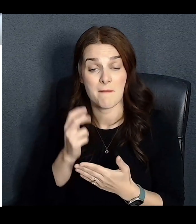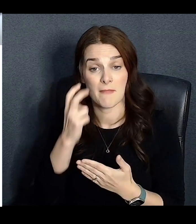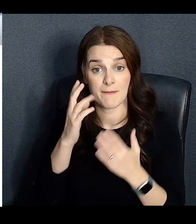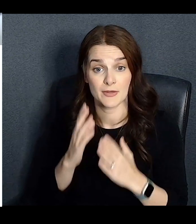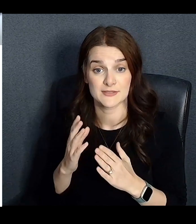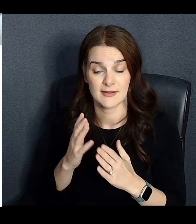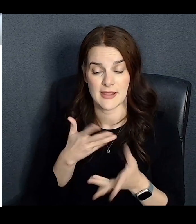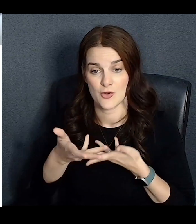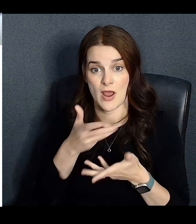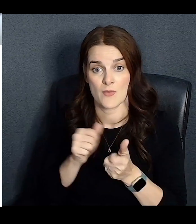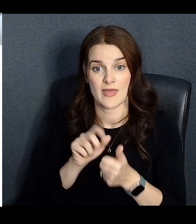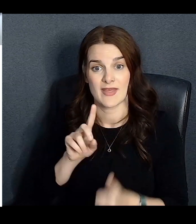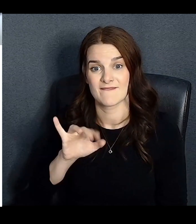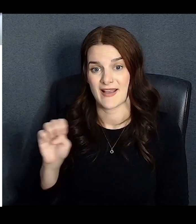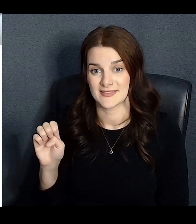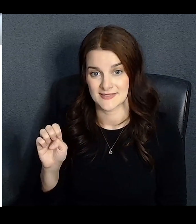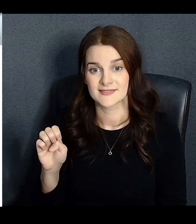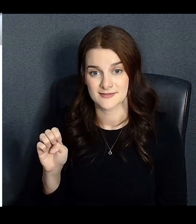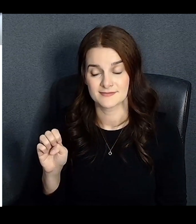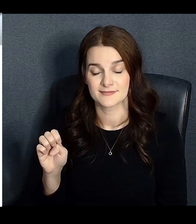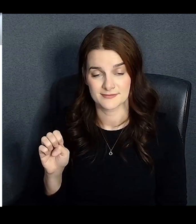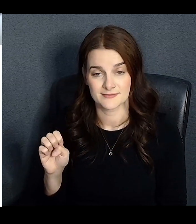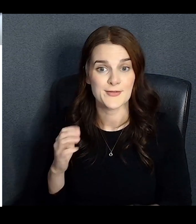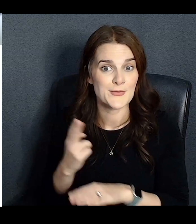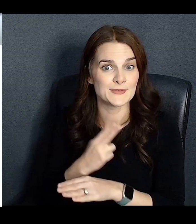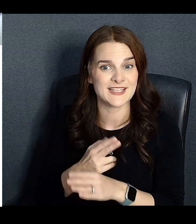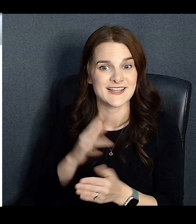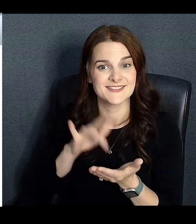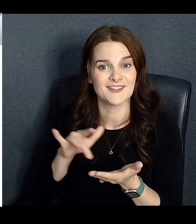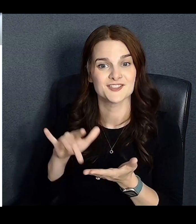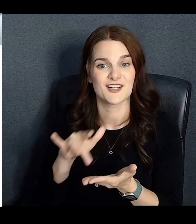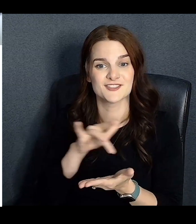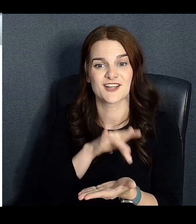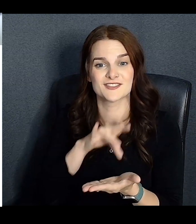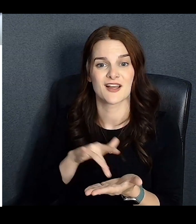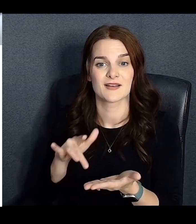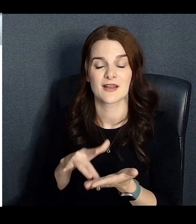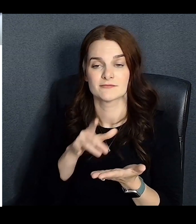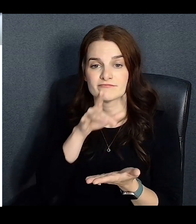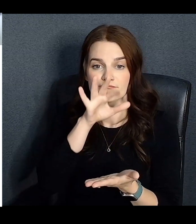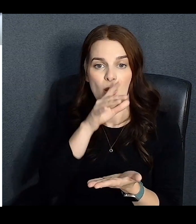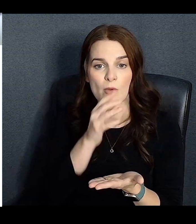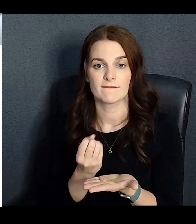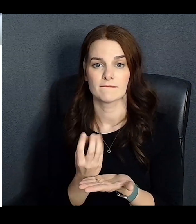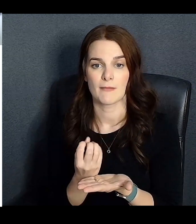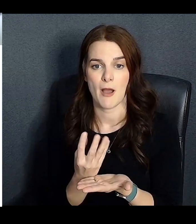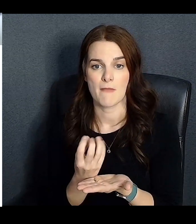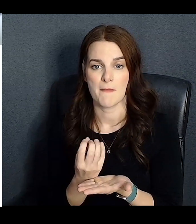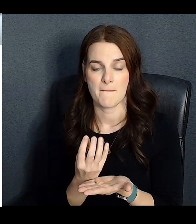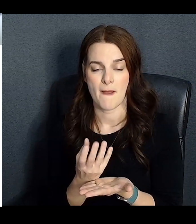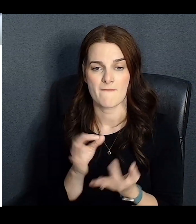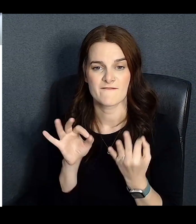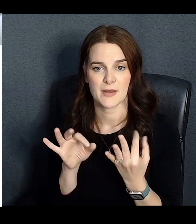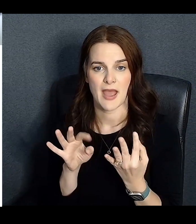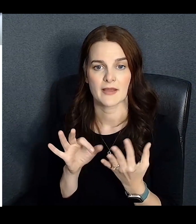person or someone who has low vision interact with the device by using touch that also provides some type of spoken